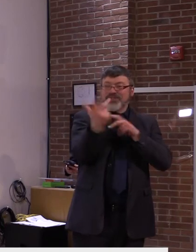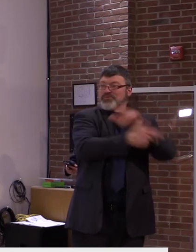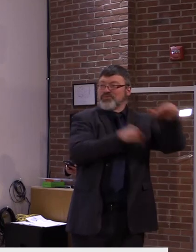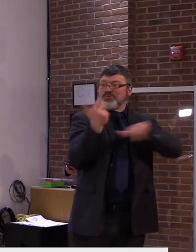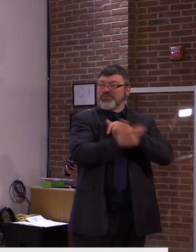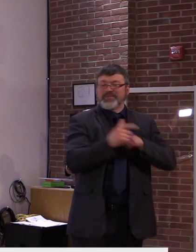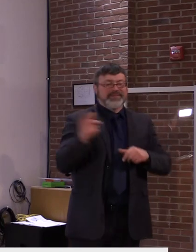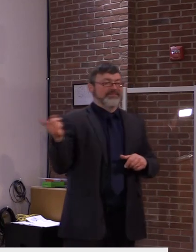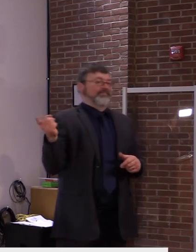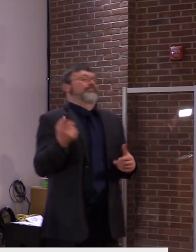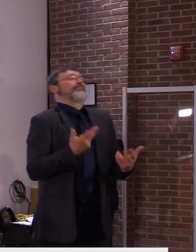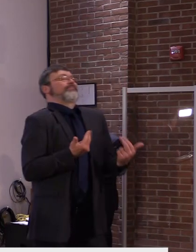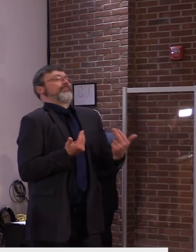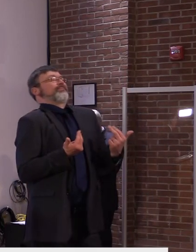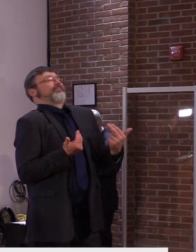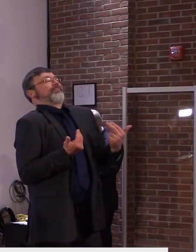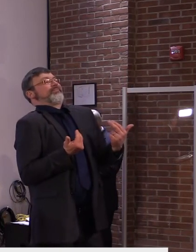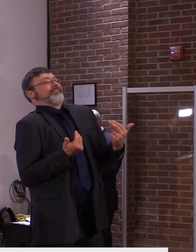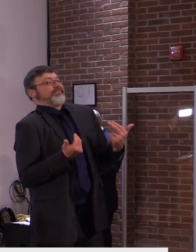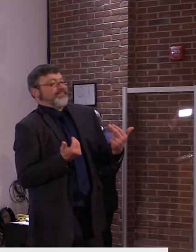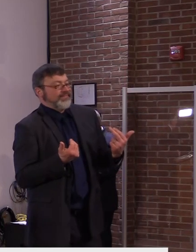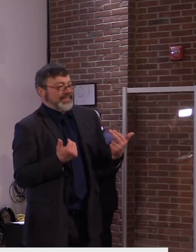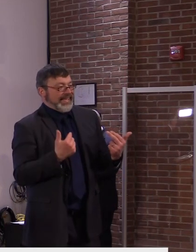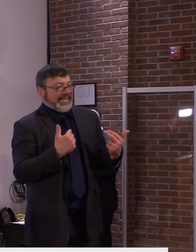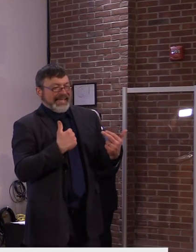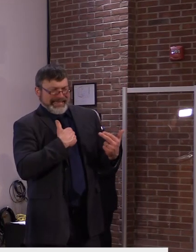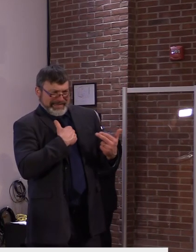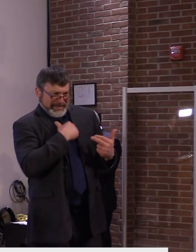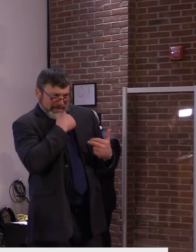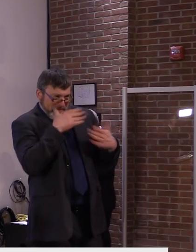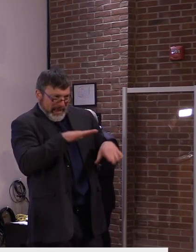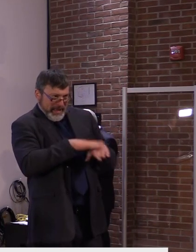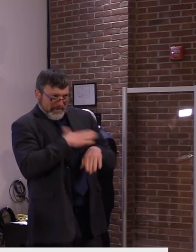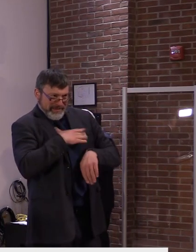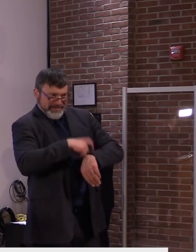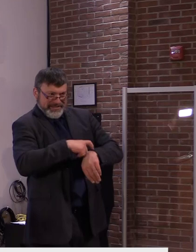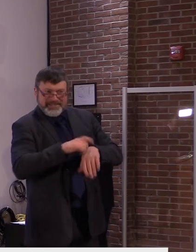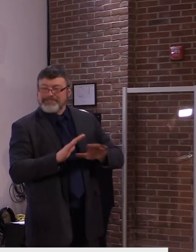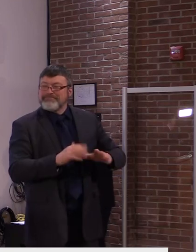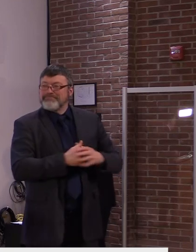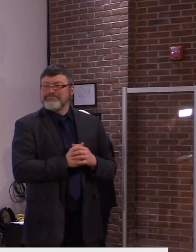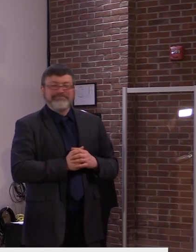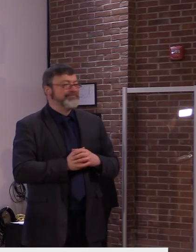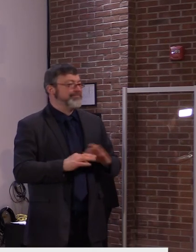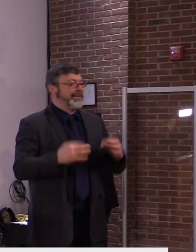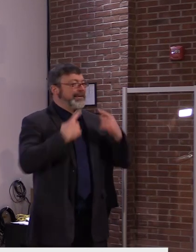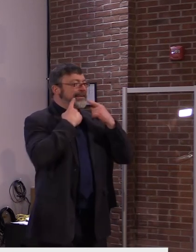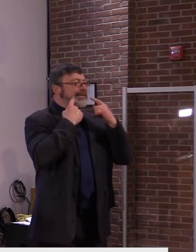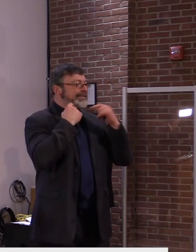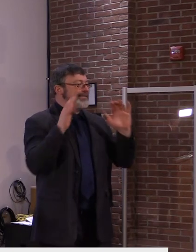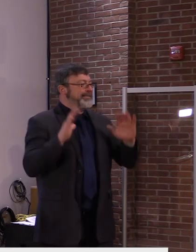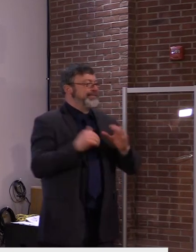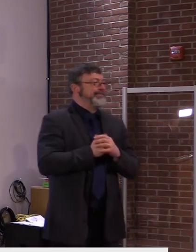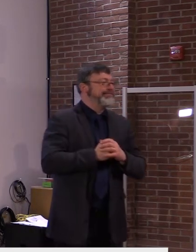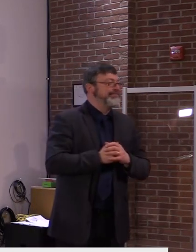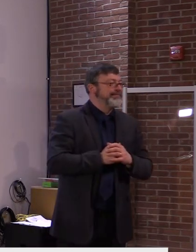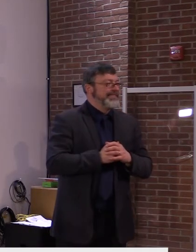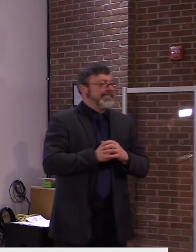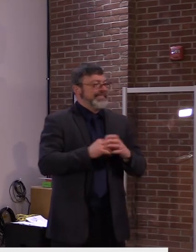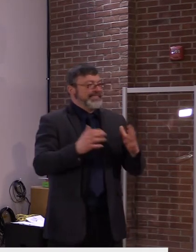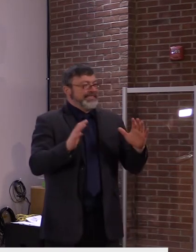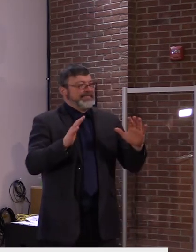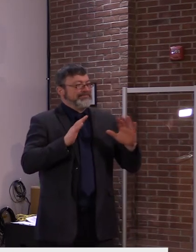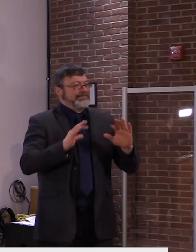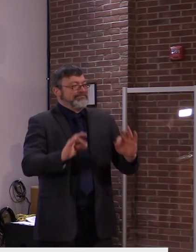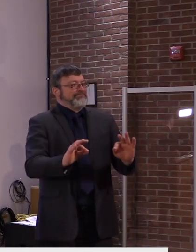I have my favorites. And that would be? A number of different drivers. And we have a